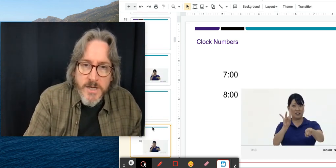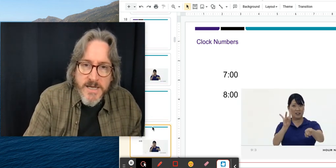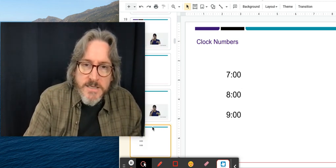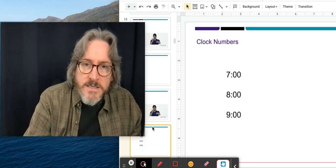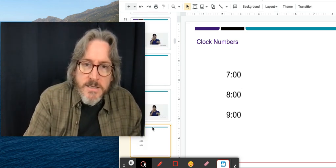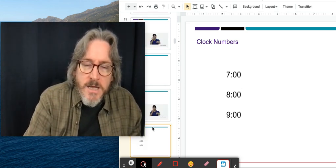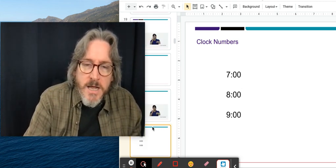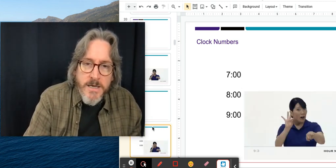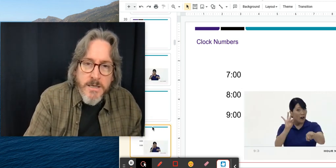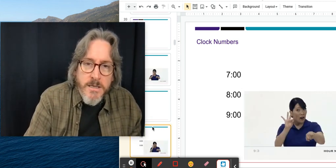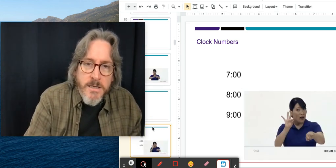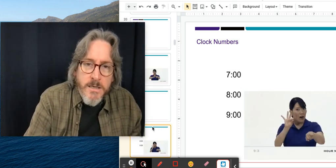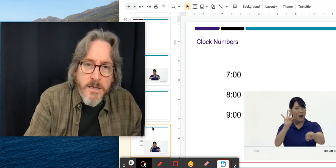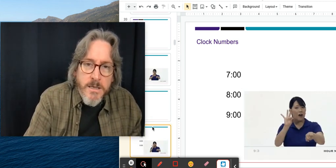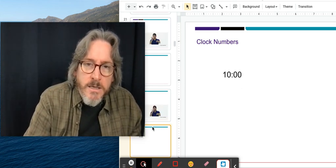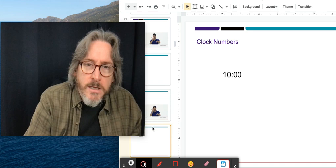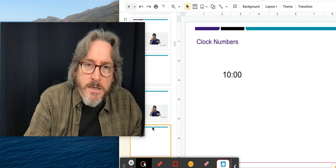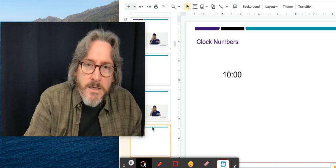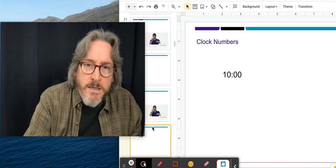to 8, 9,